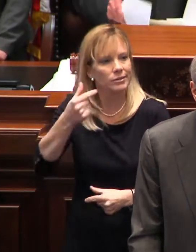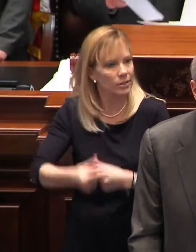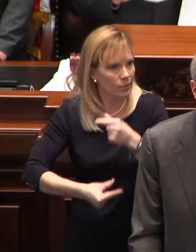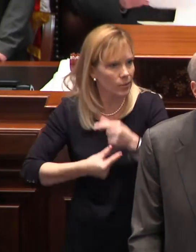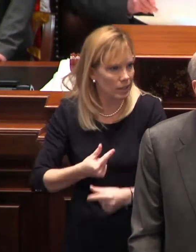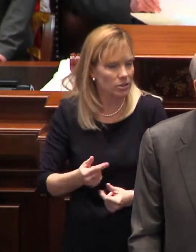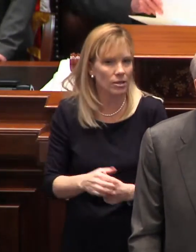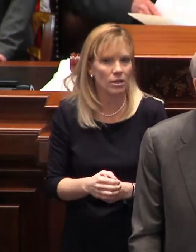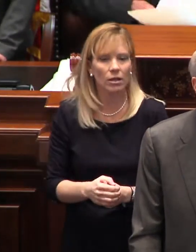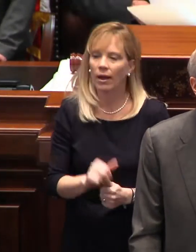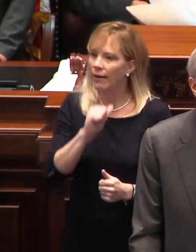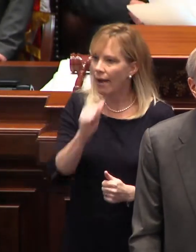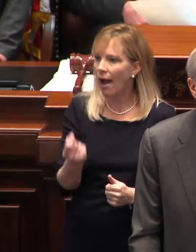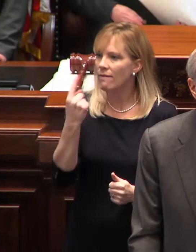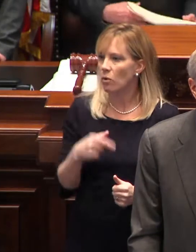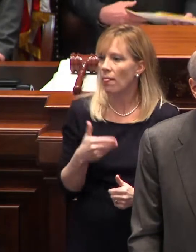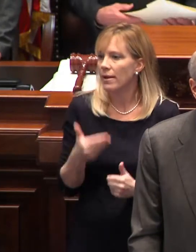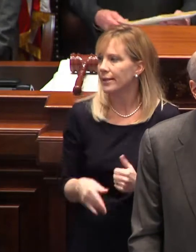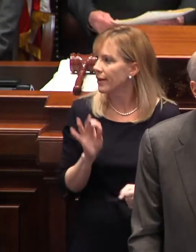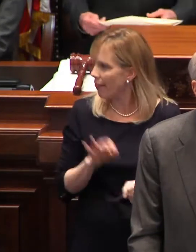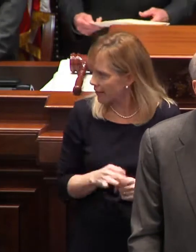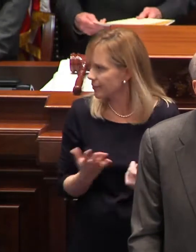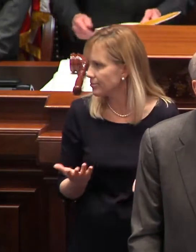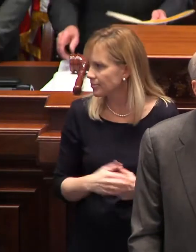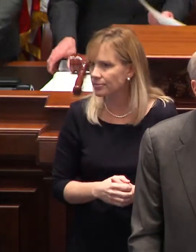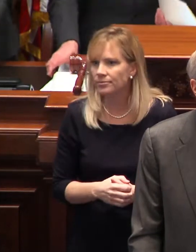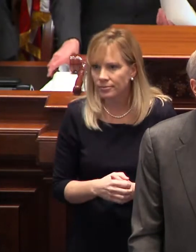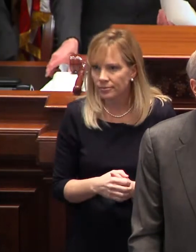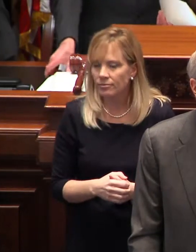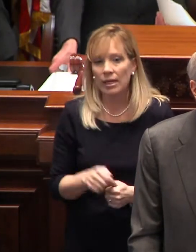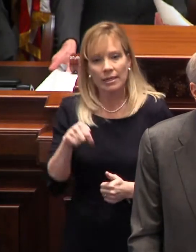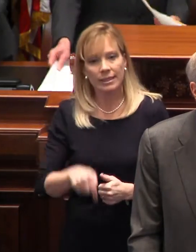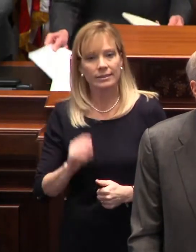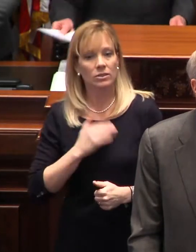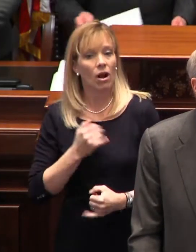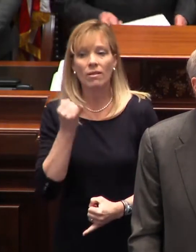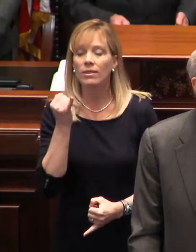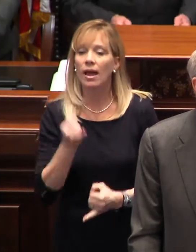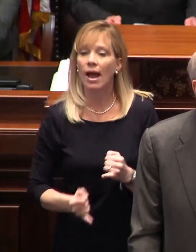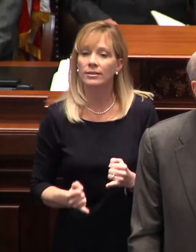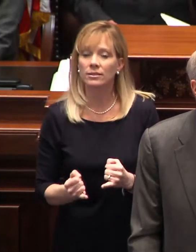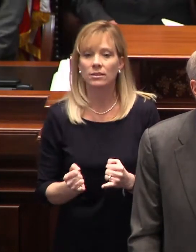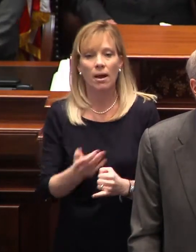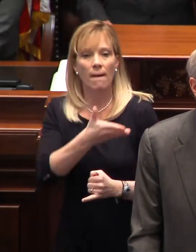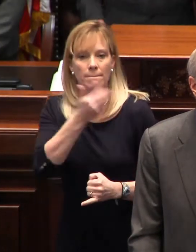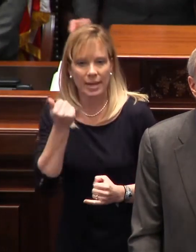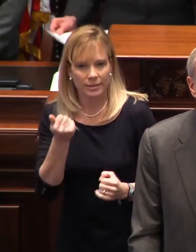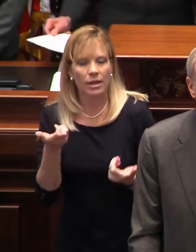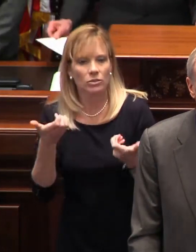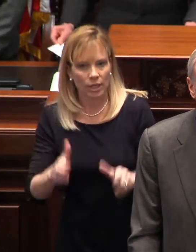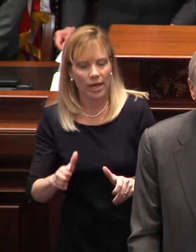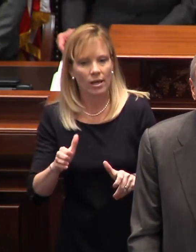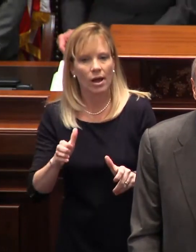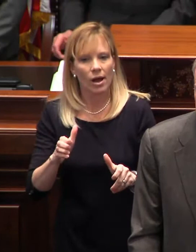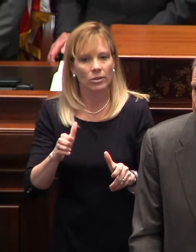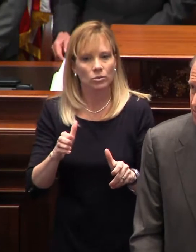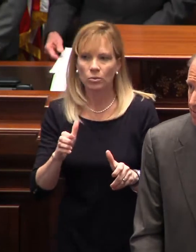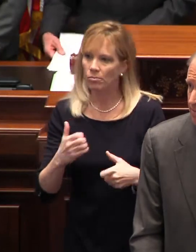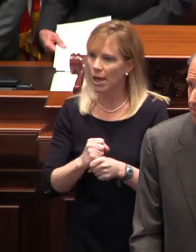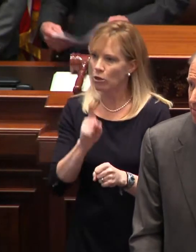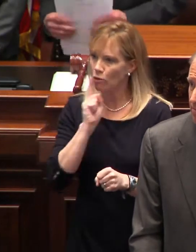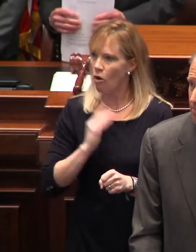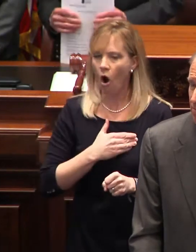generation, not for the next election. This is our last, best chance to get our house in